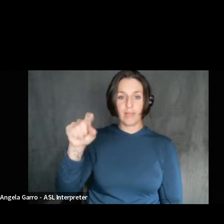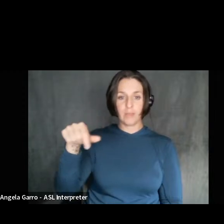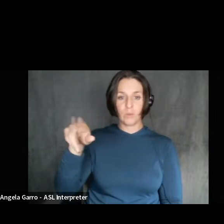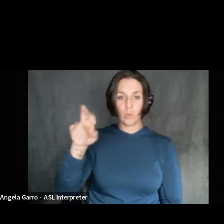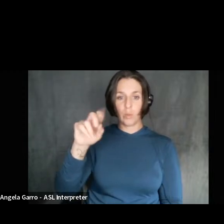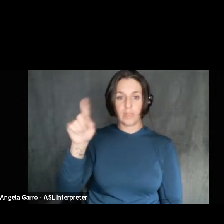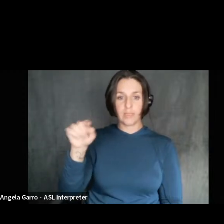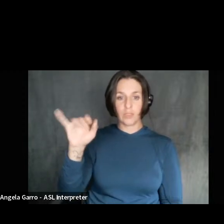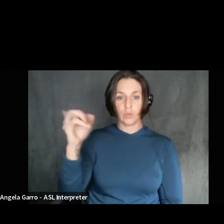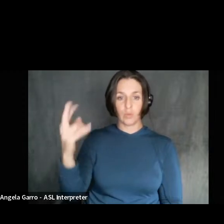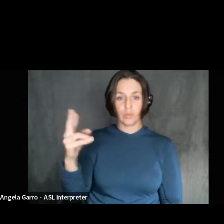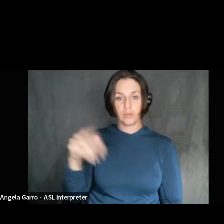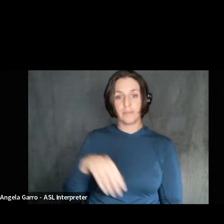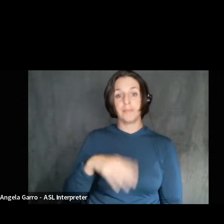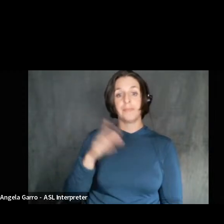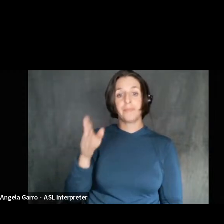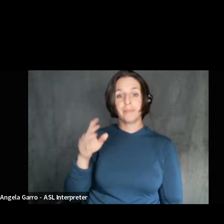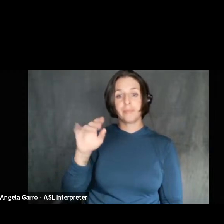Jael Victoria,